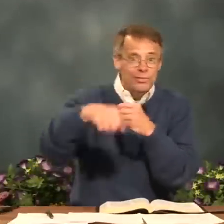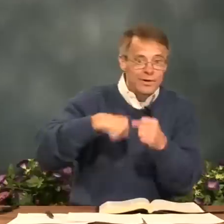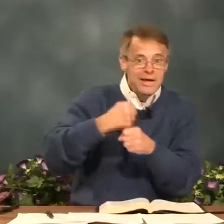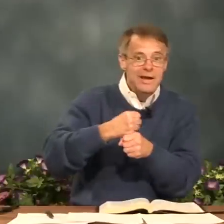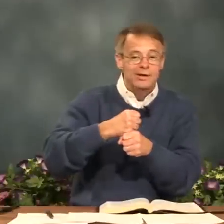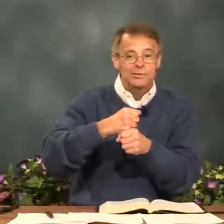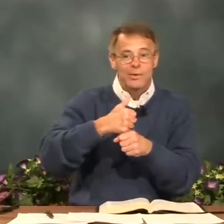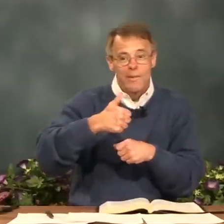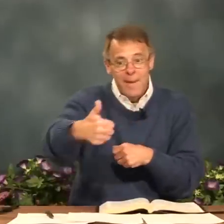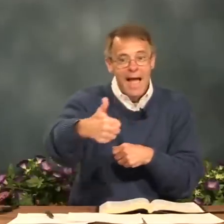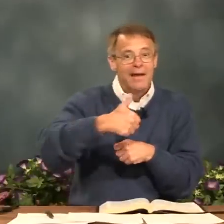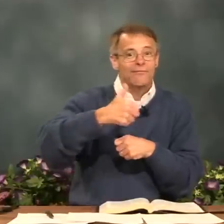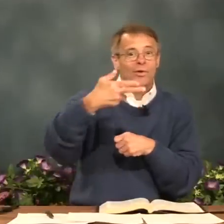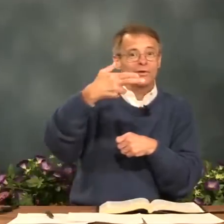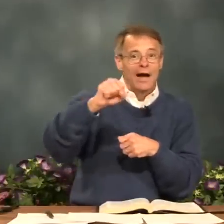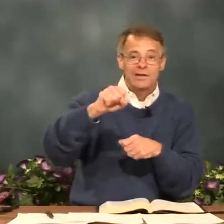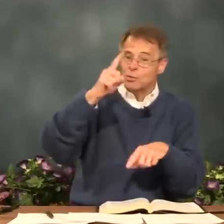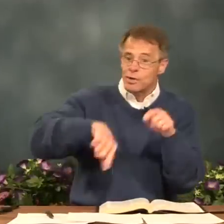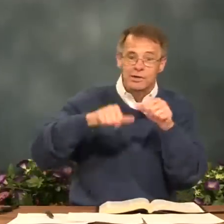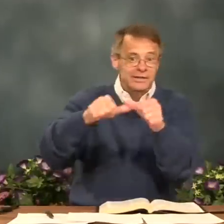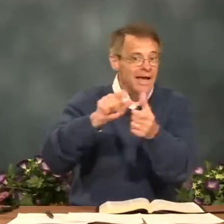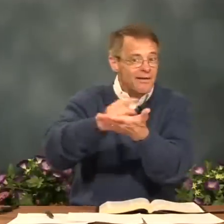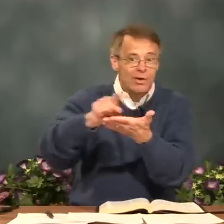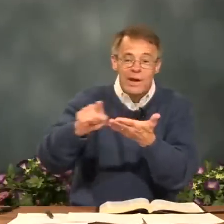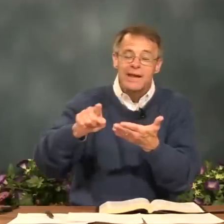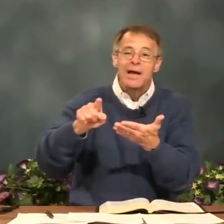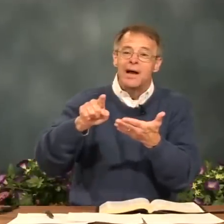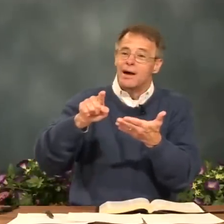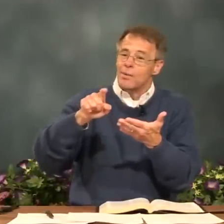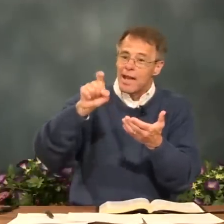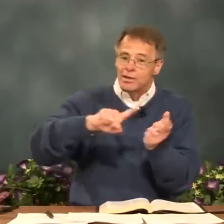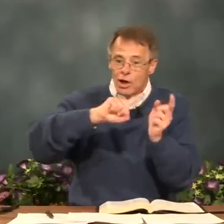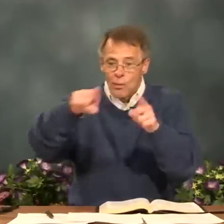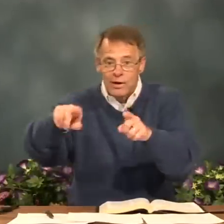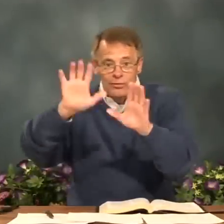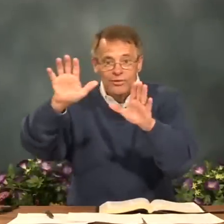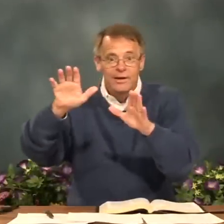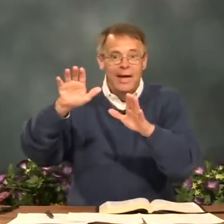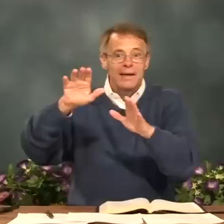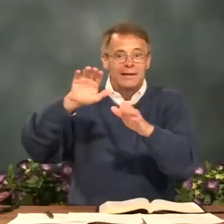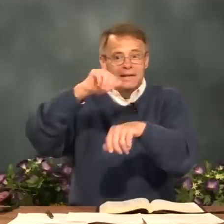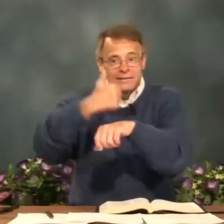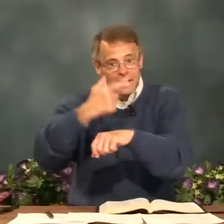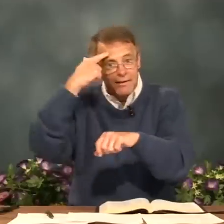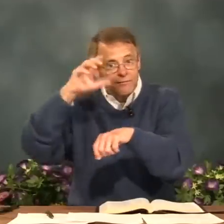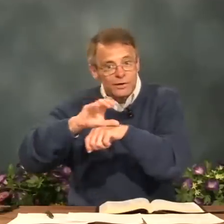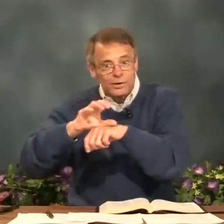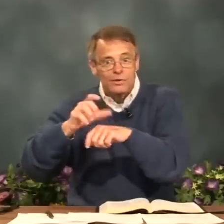3 years we went back and forth to the high school. We couldn't stay every week. We had to go in on Sunday and set up for